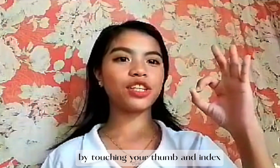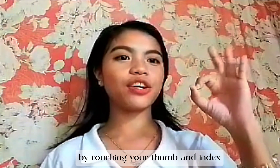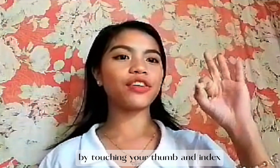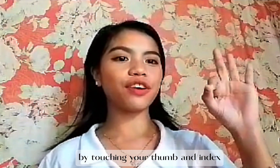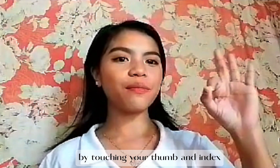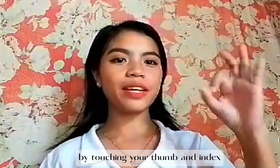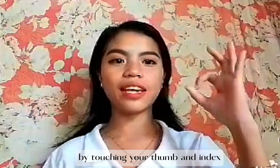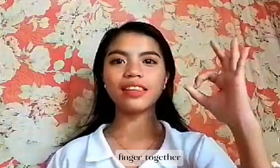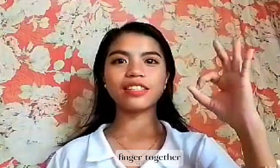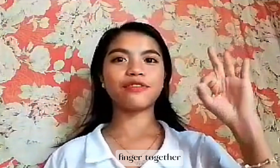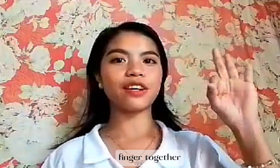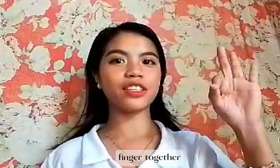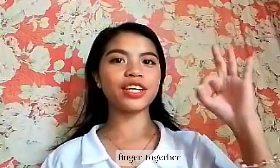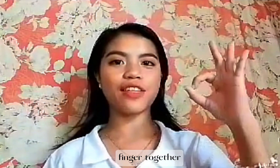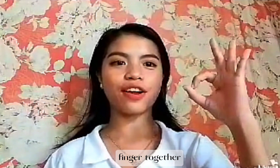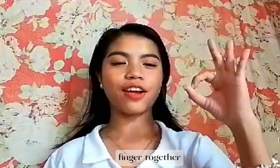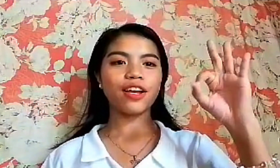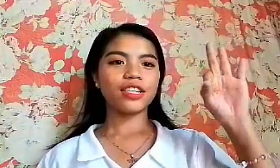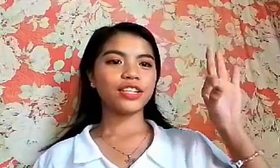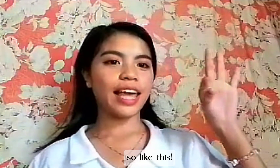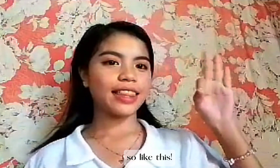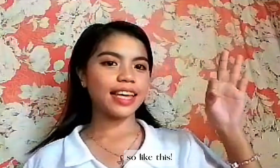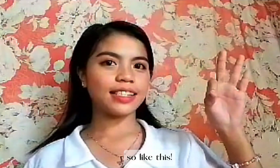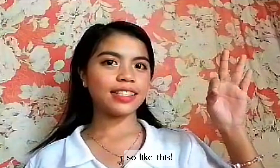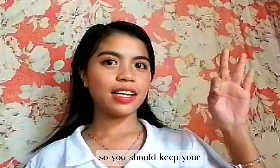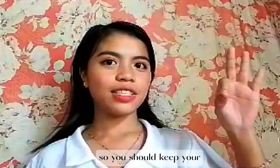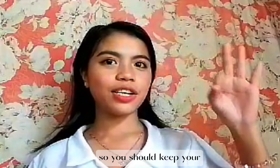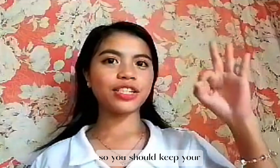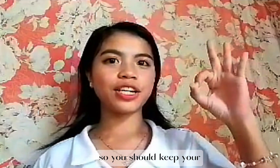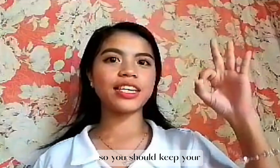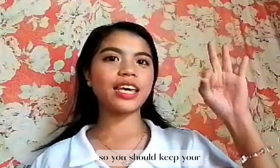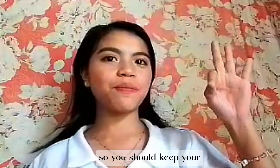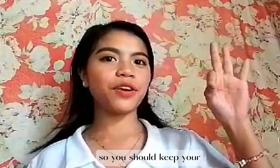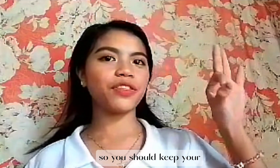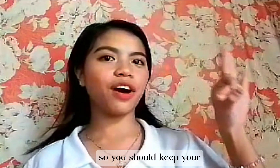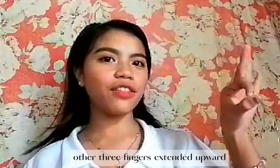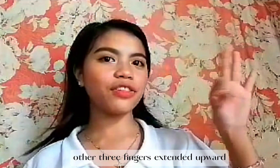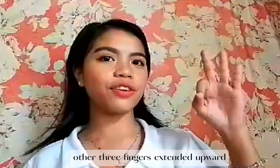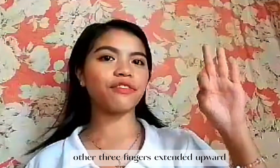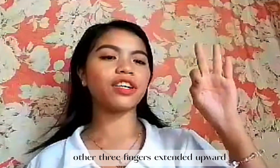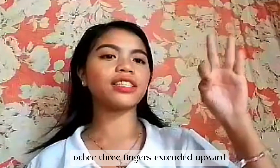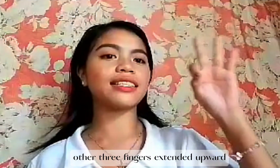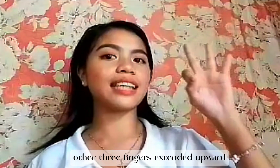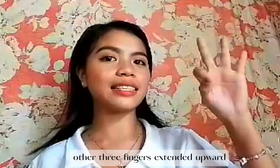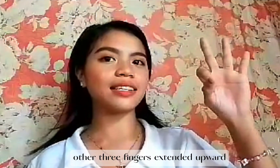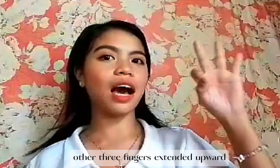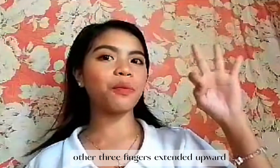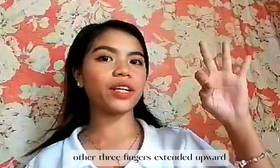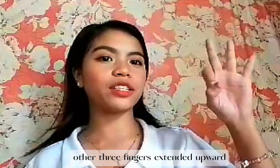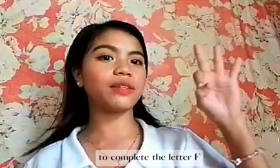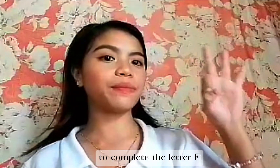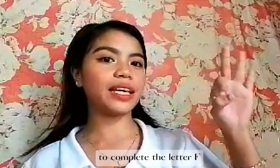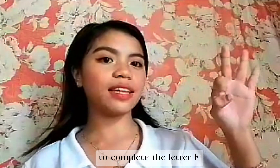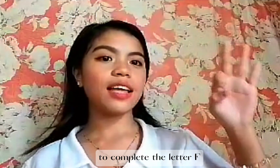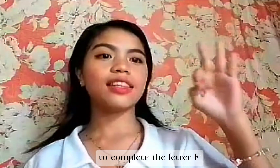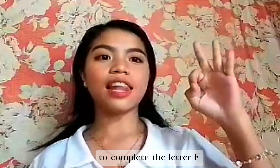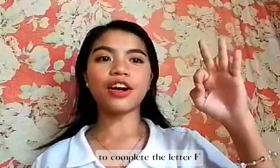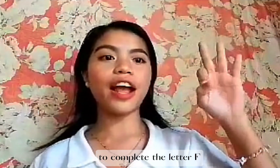touching your thumb and index finger together. So like this. So you should keep your other three fingers extended upward to complete the letter